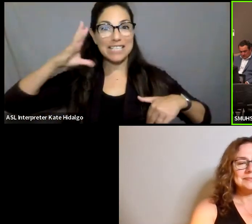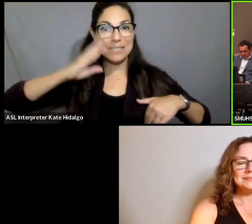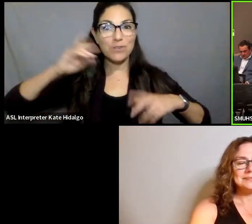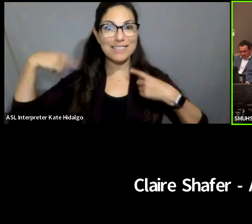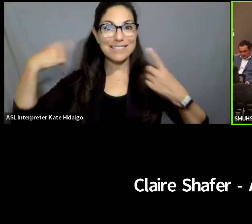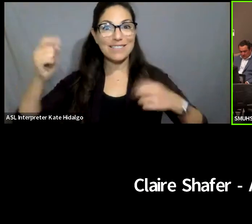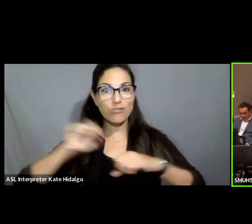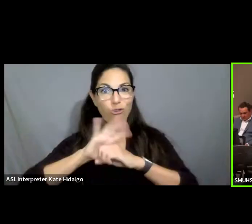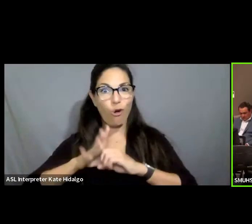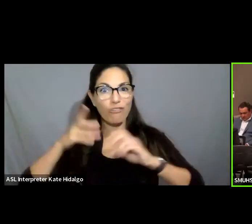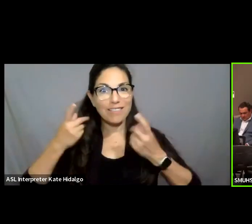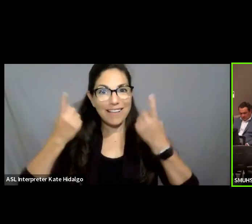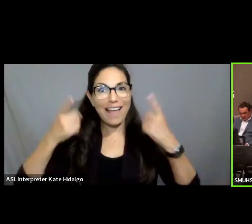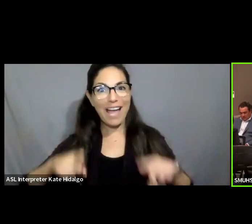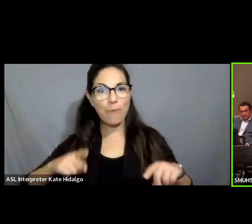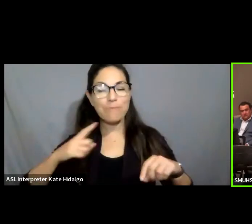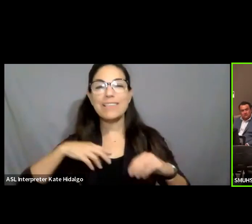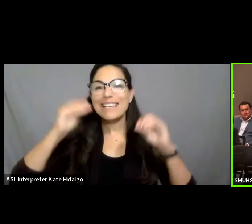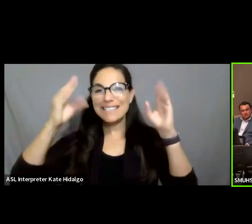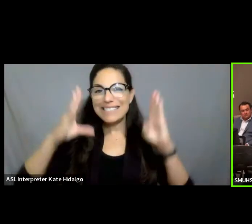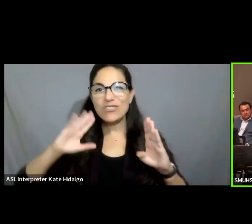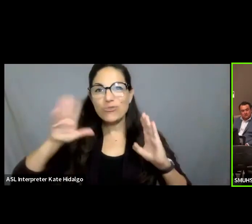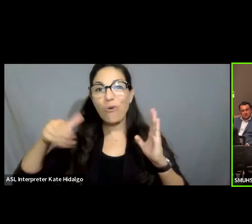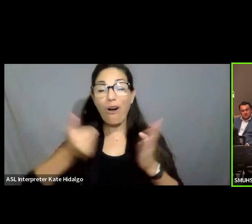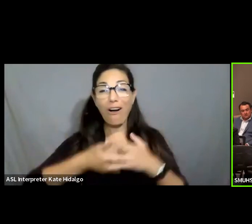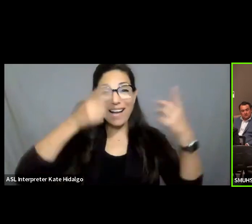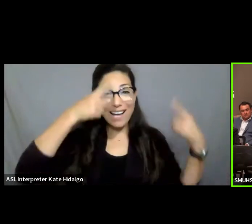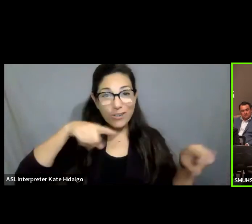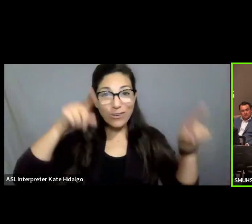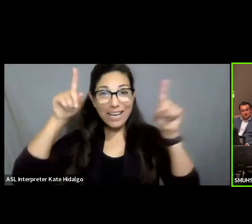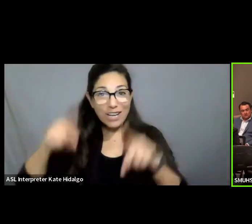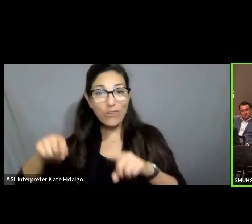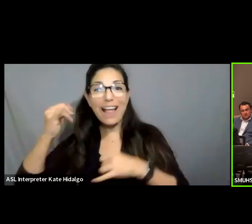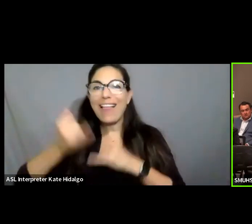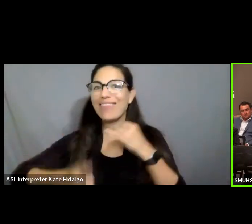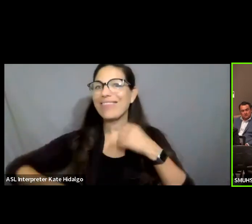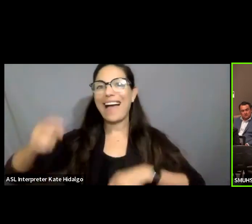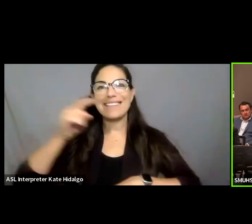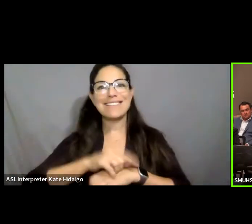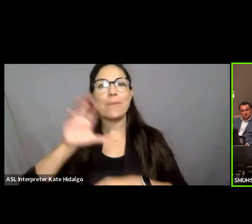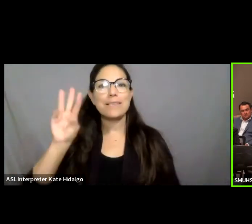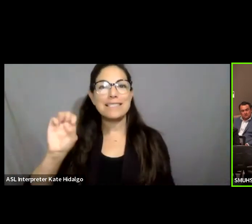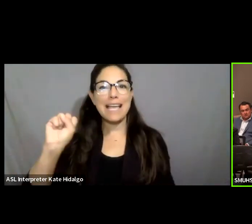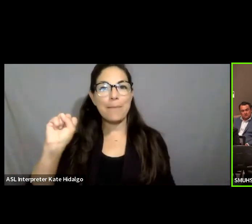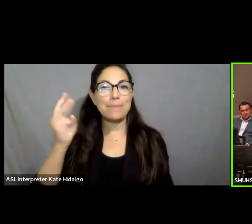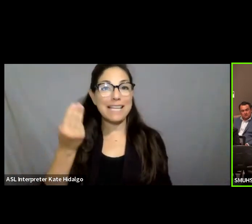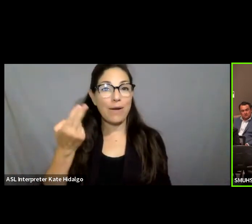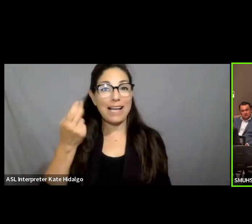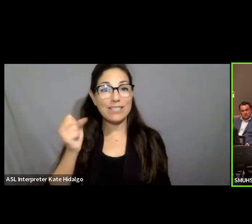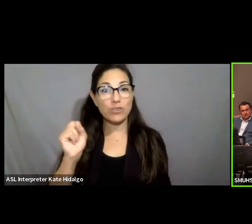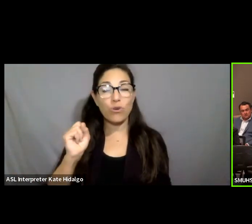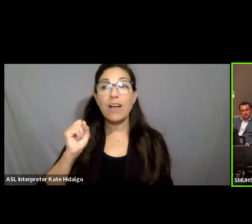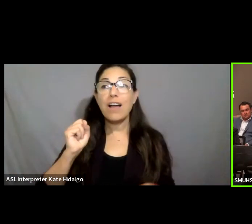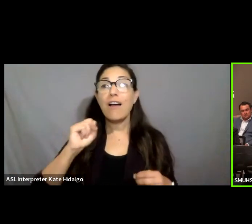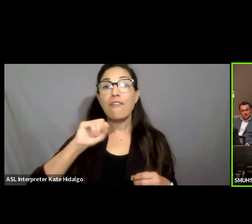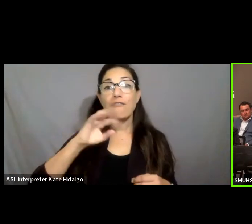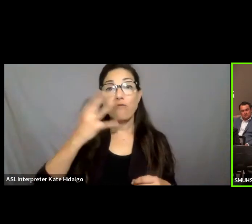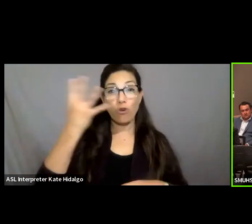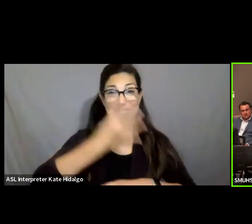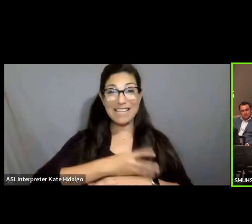I think my teachers would all agree that this would be the last time San Mateo High School does 4 days of 1 through 7